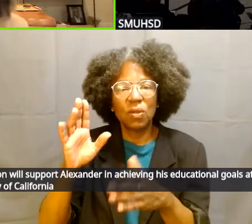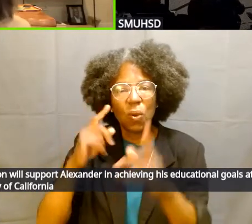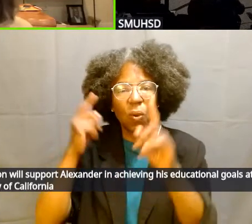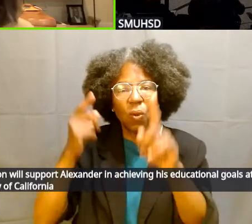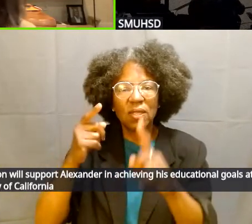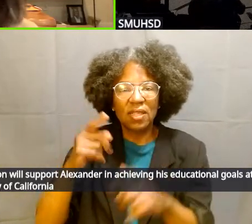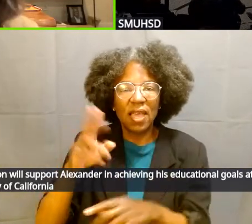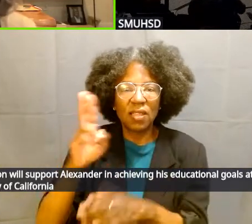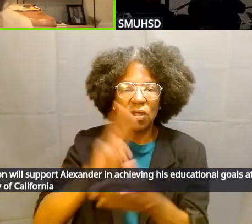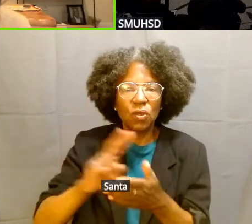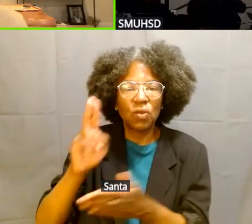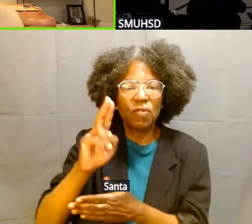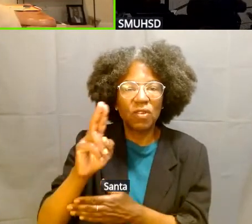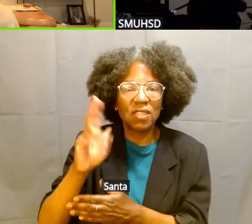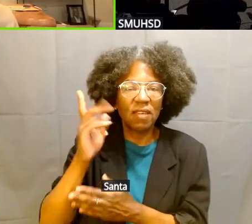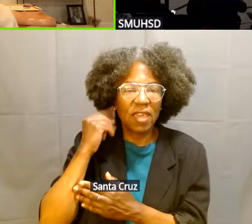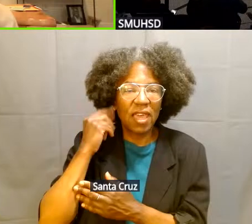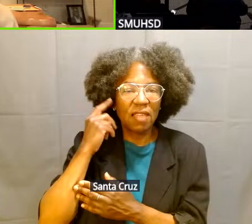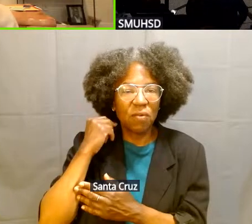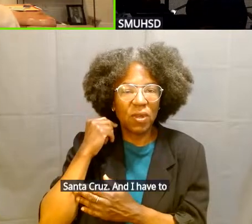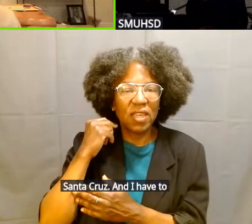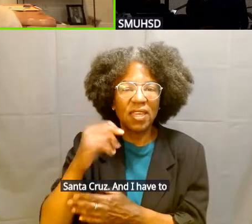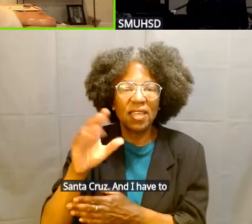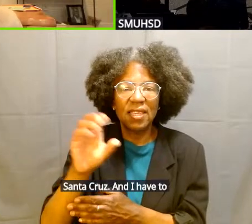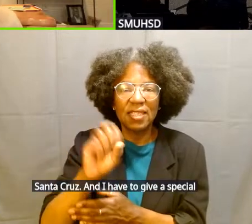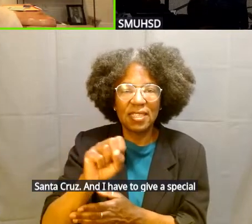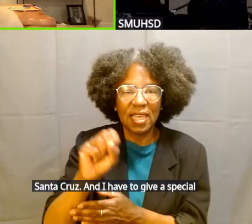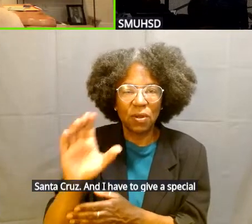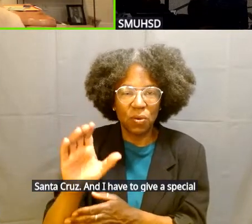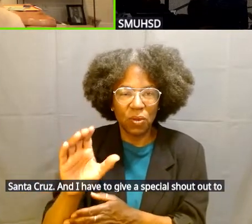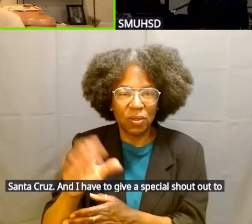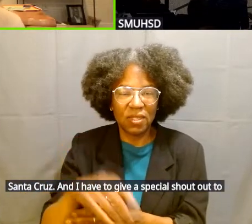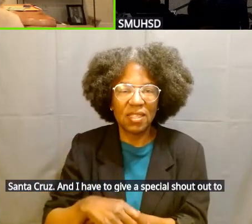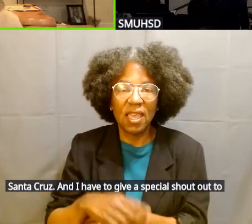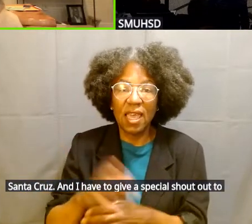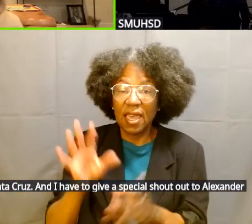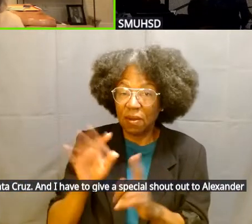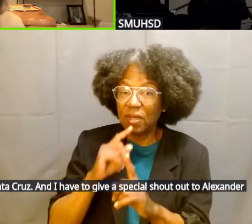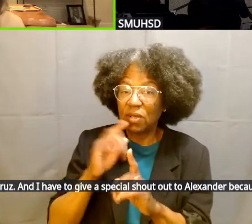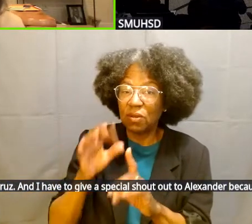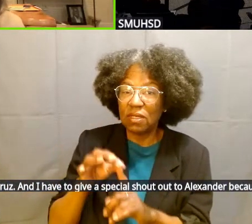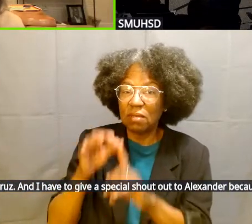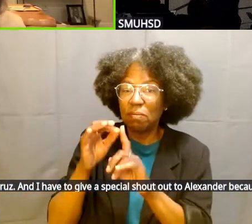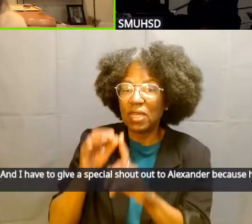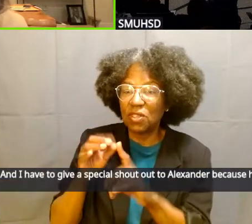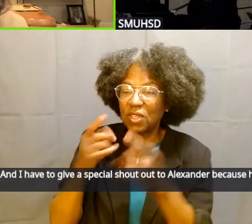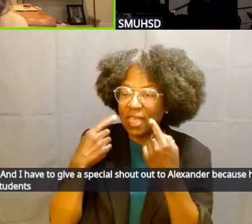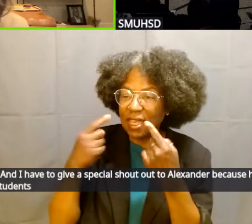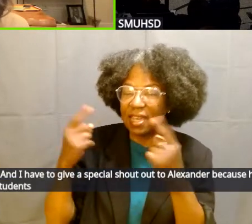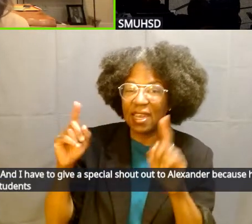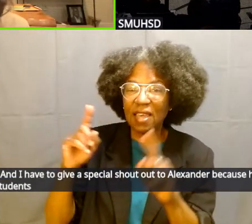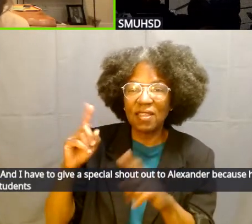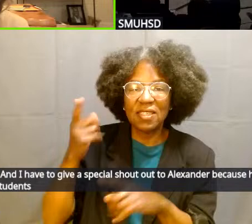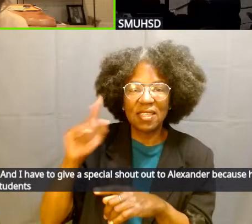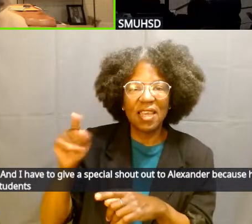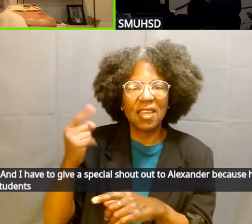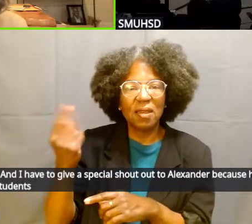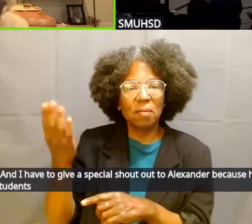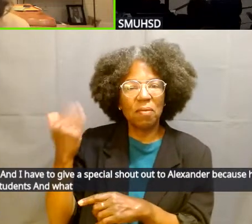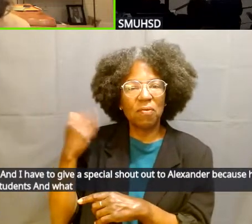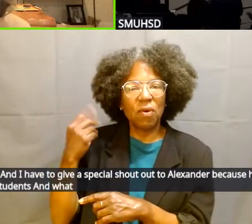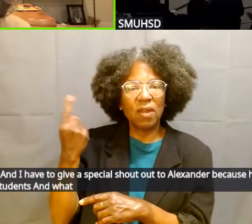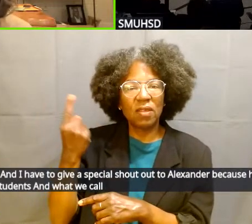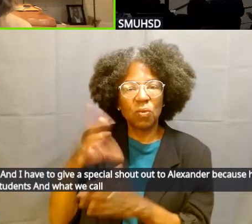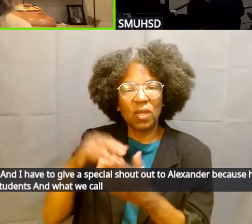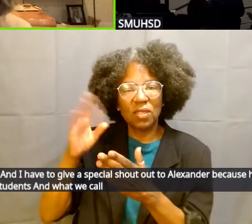Santa Cruz. And I have to give a special shout out to Alexander because he was one of my students in what we call our